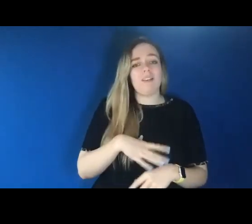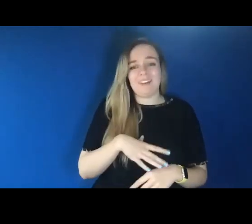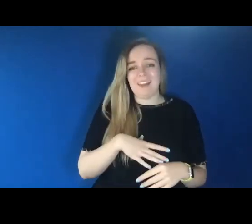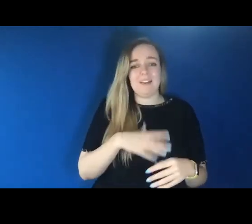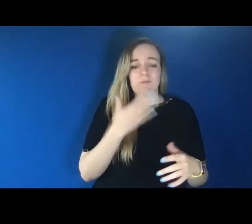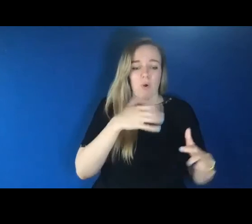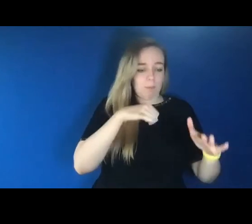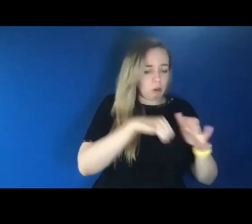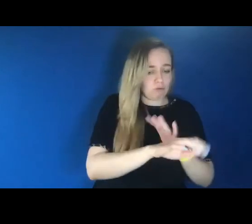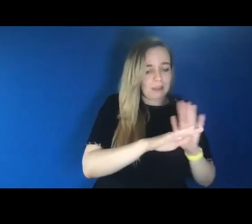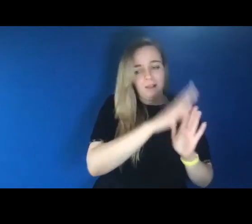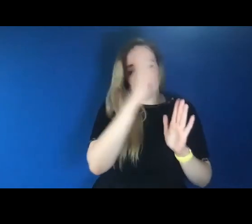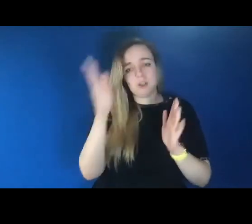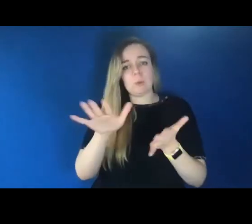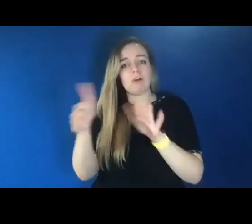to the grave.